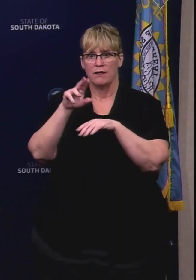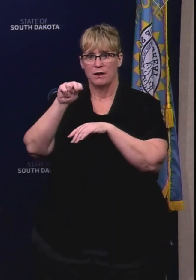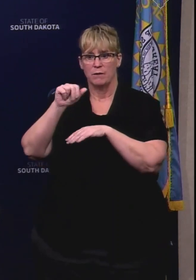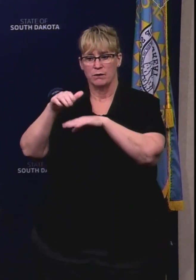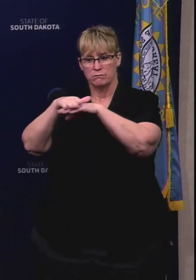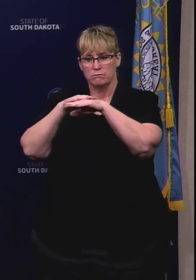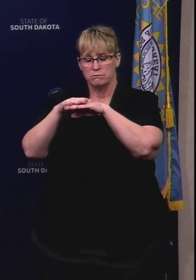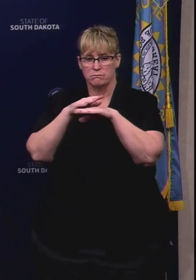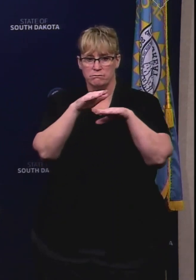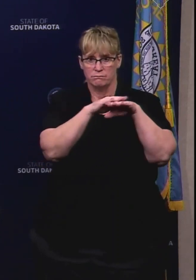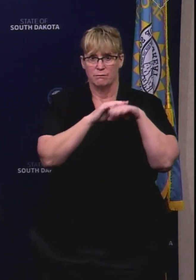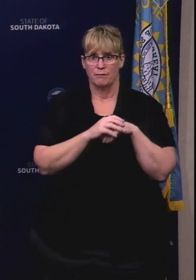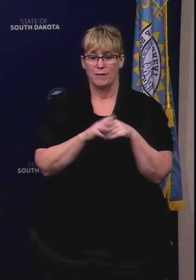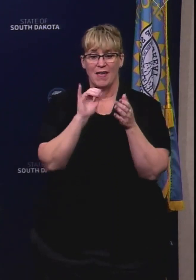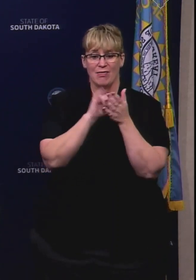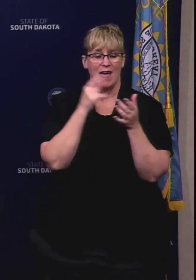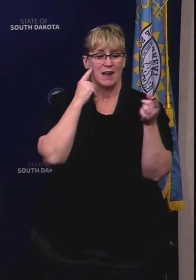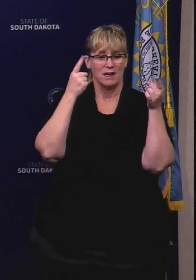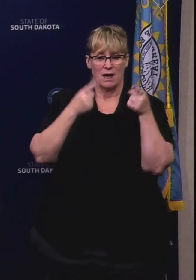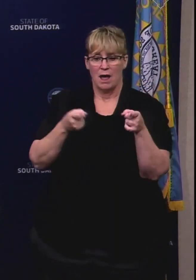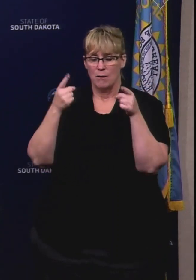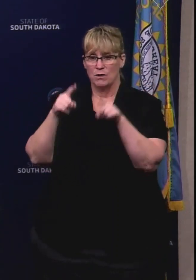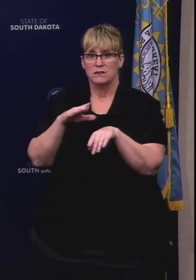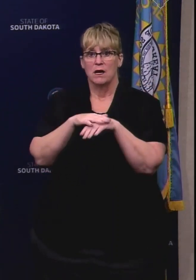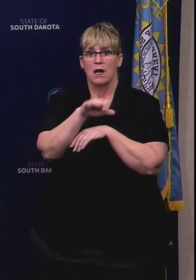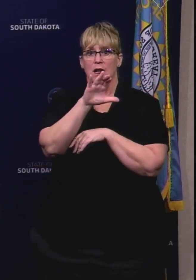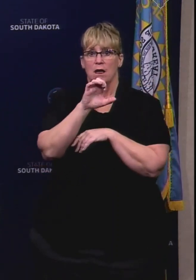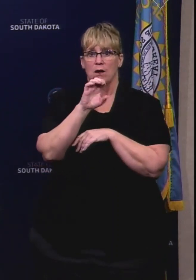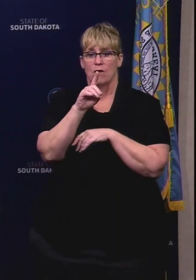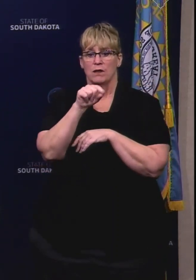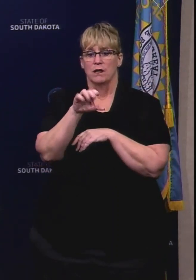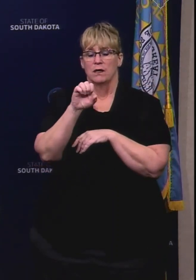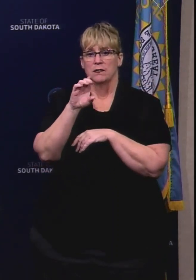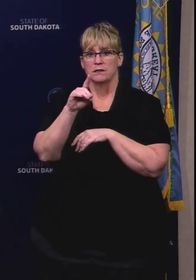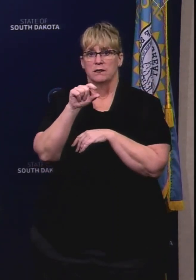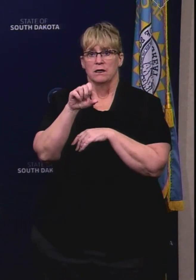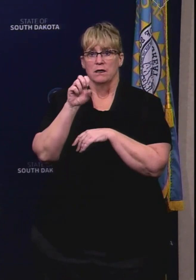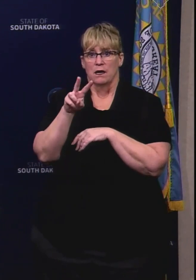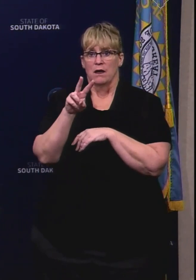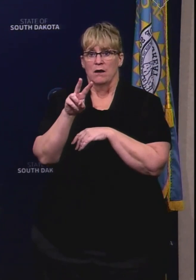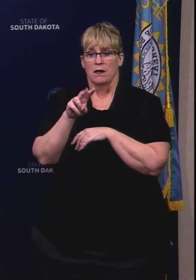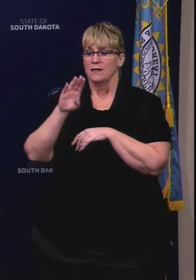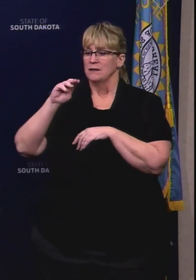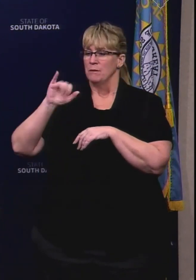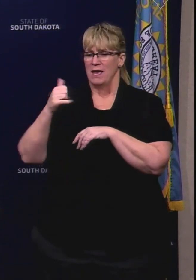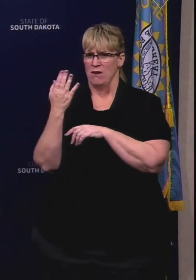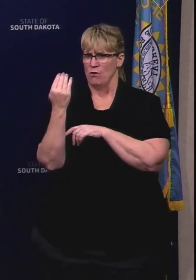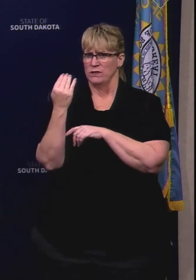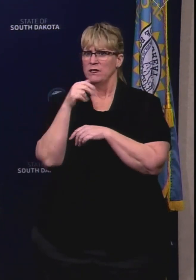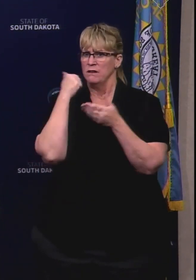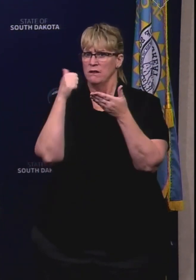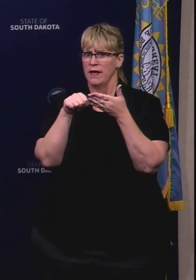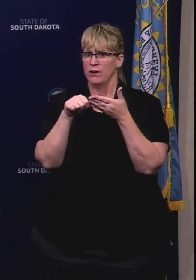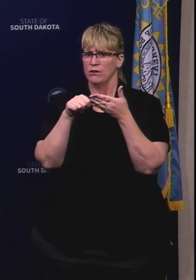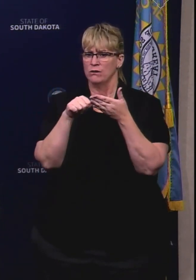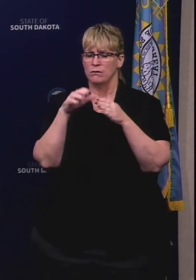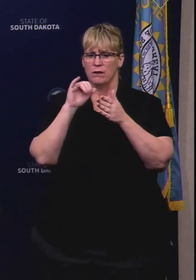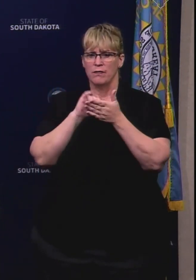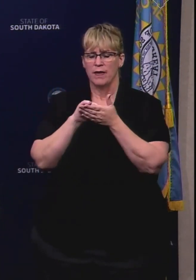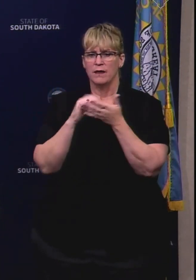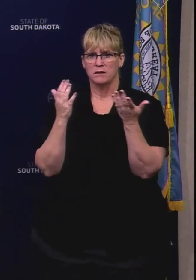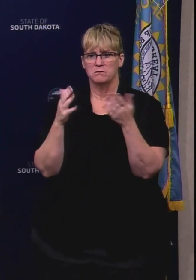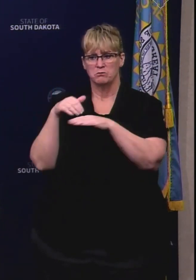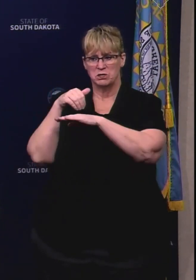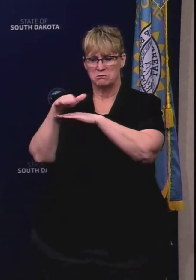So that compromise can be found on covid.sd.gov as well. It's a May 14th letter that